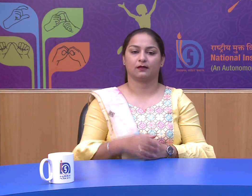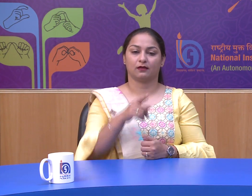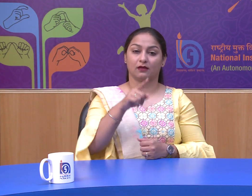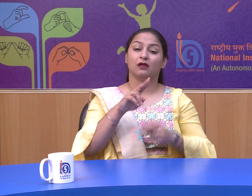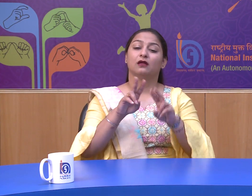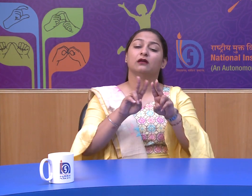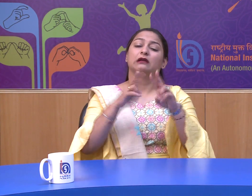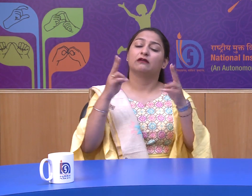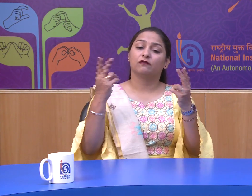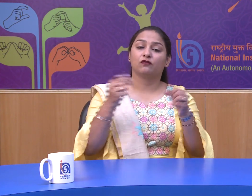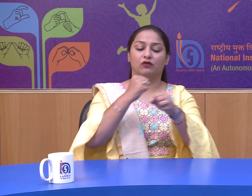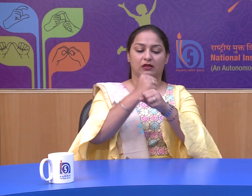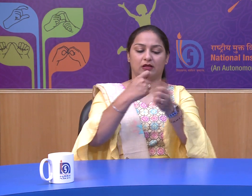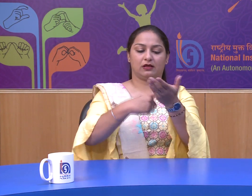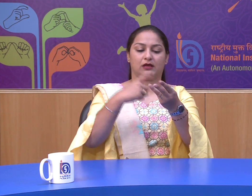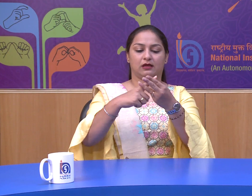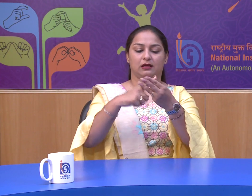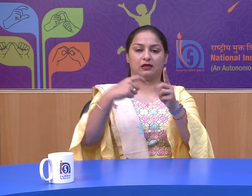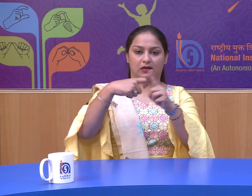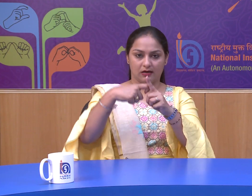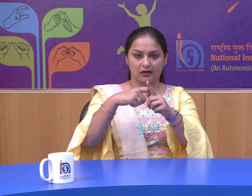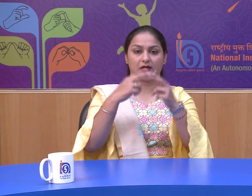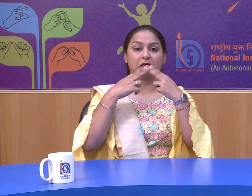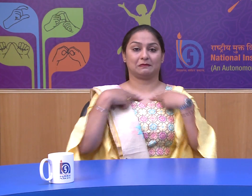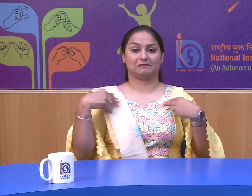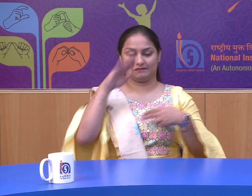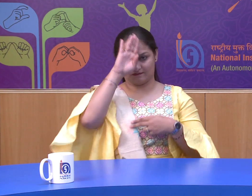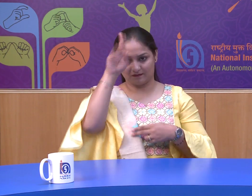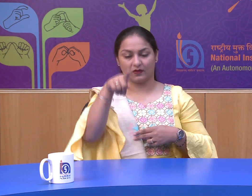Greek kingdoms and the West.